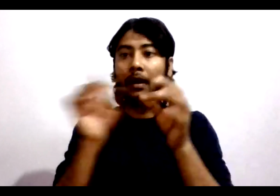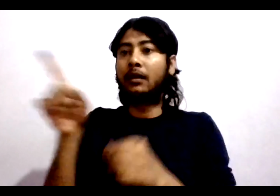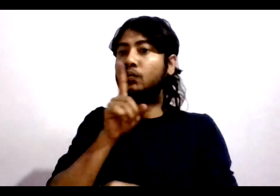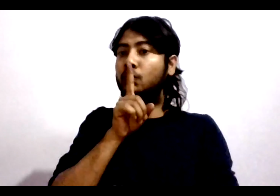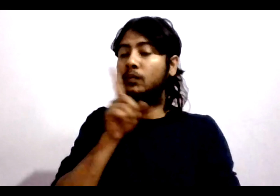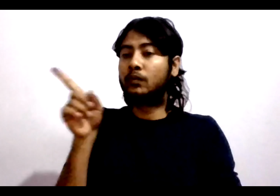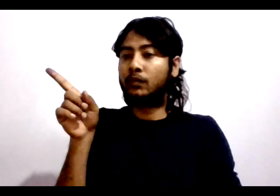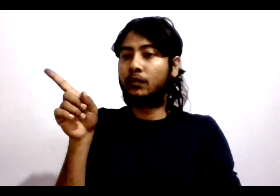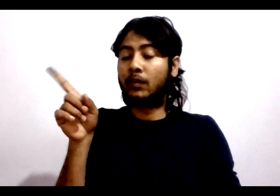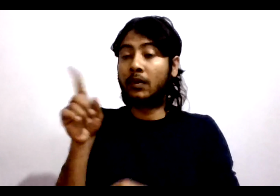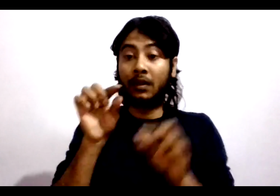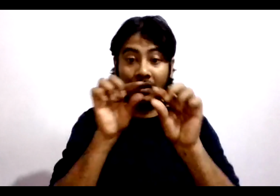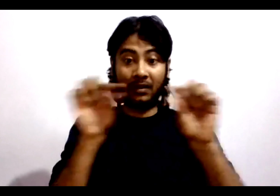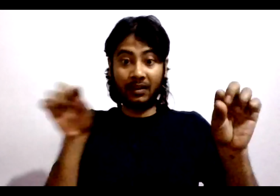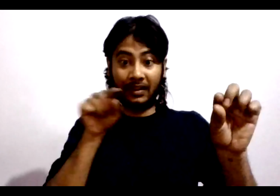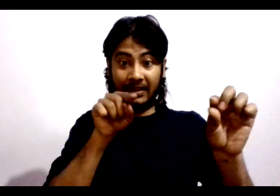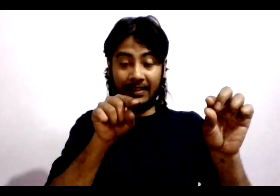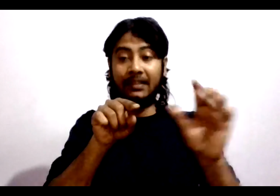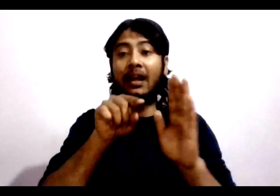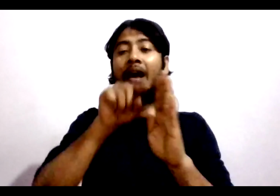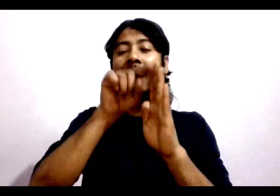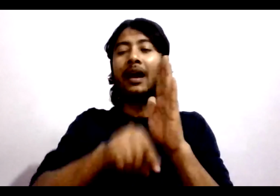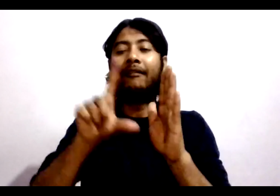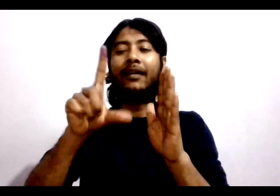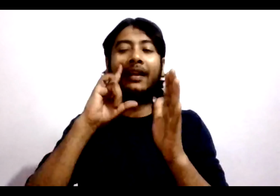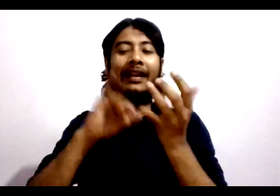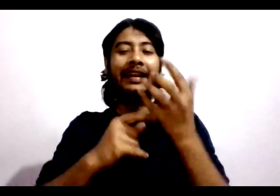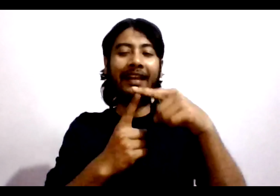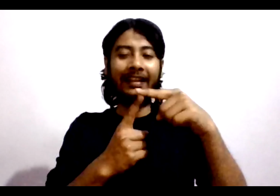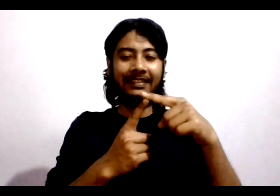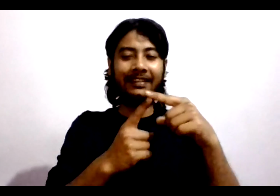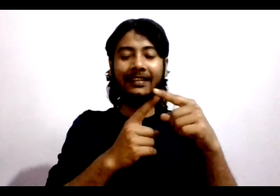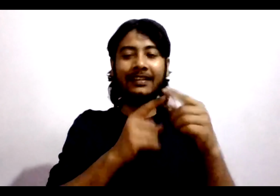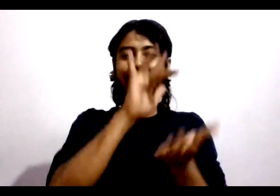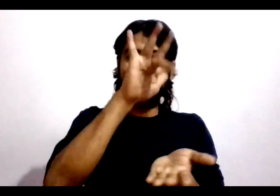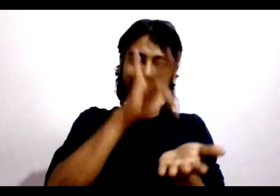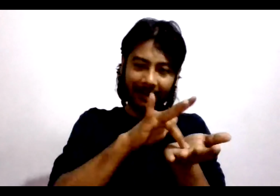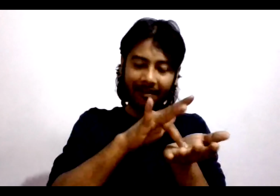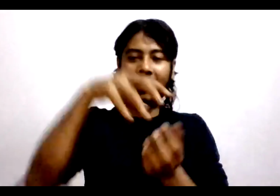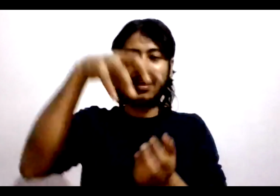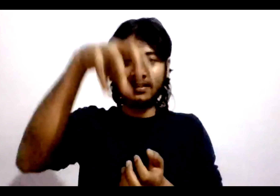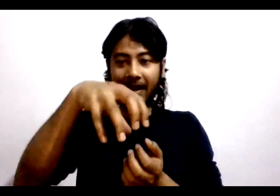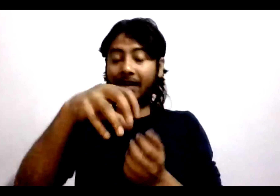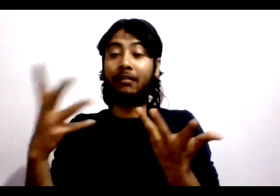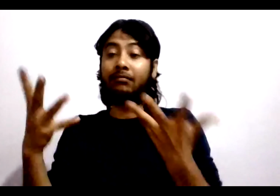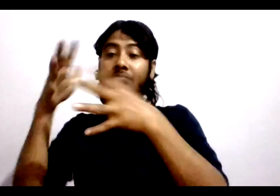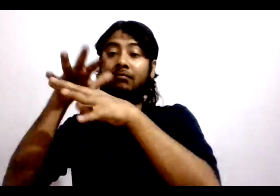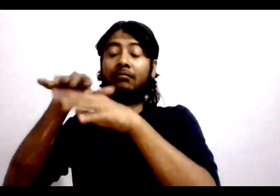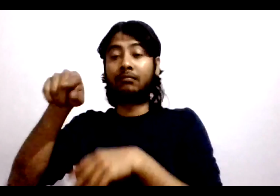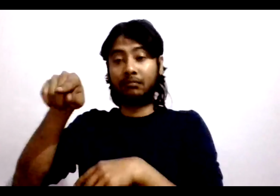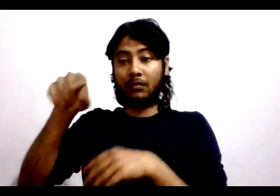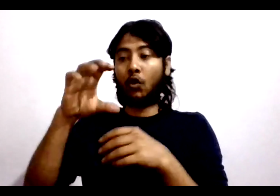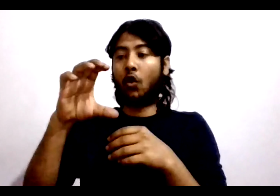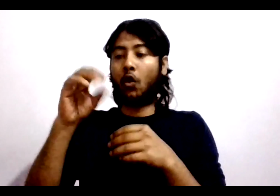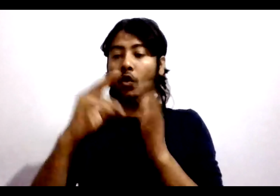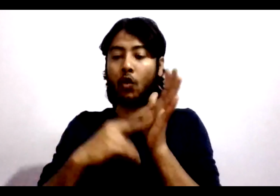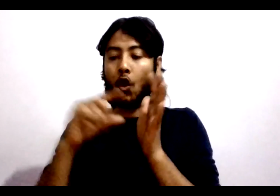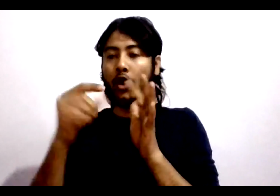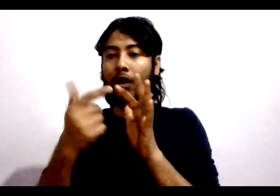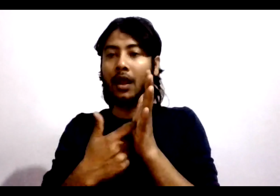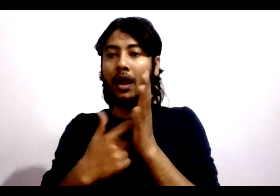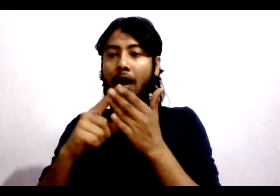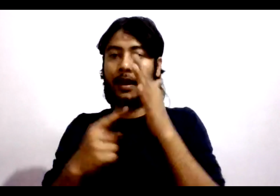concurrent, it's on the concurrent list, and disability being a state subject, so if there is some sort of conflict,